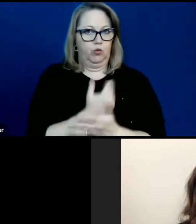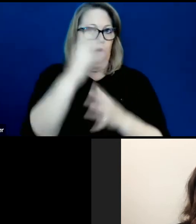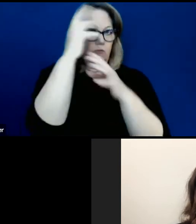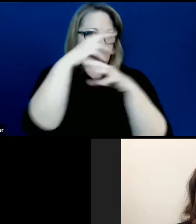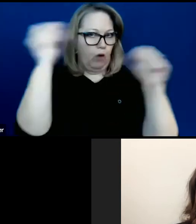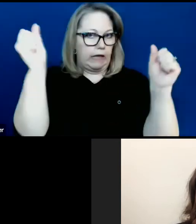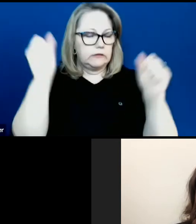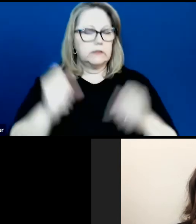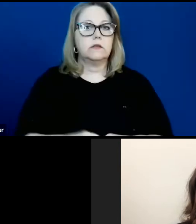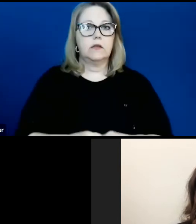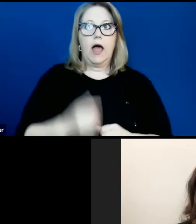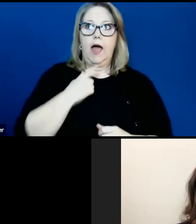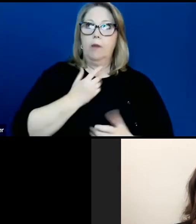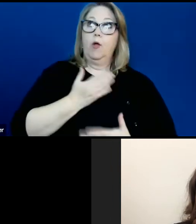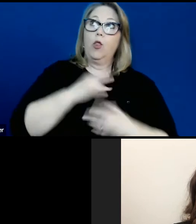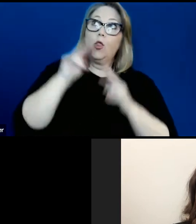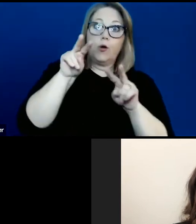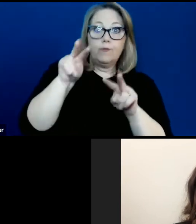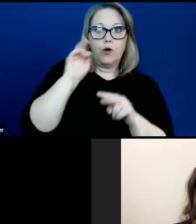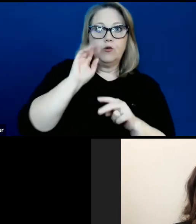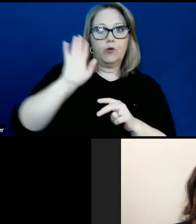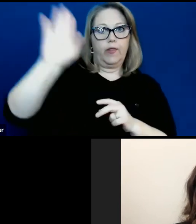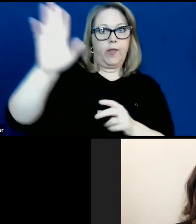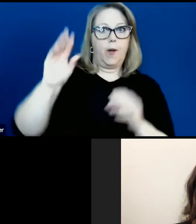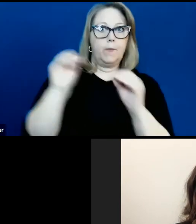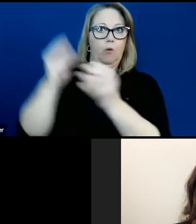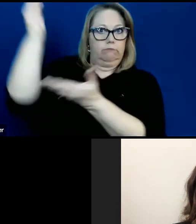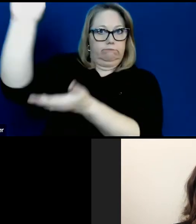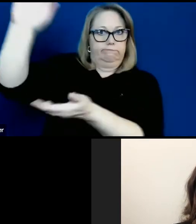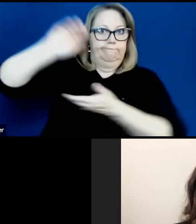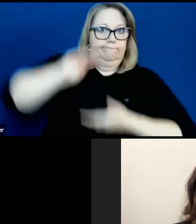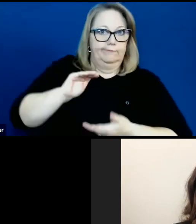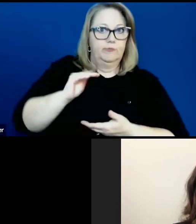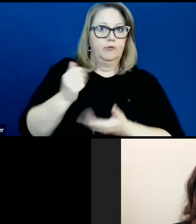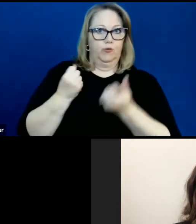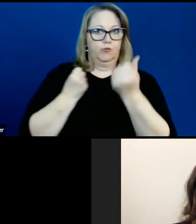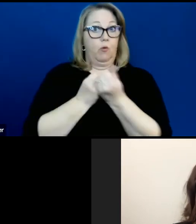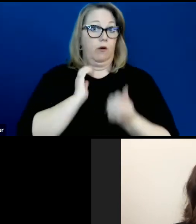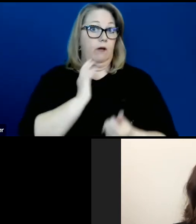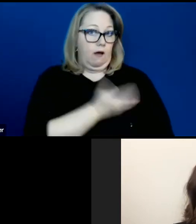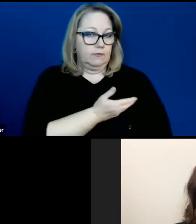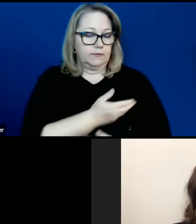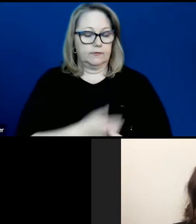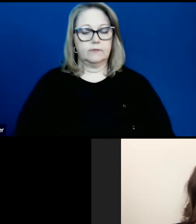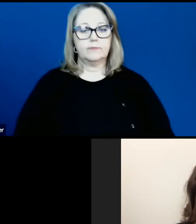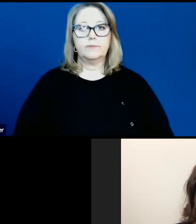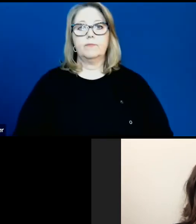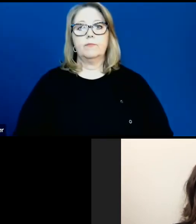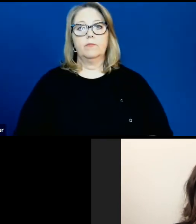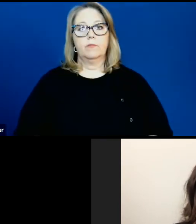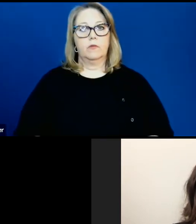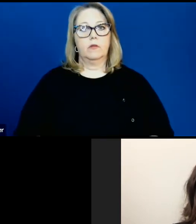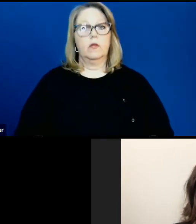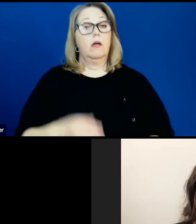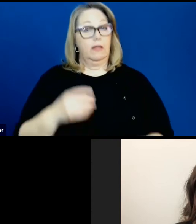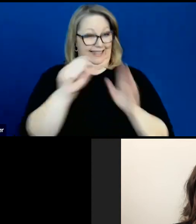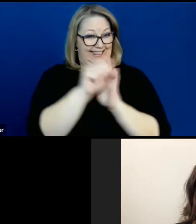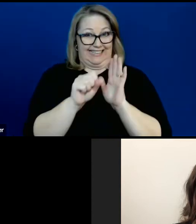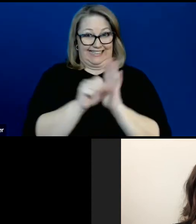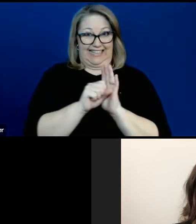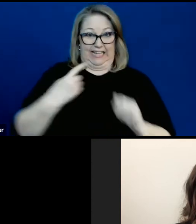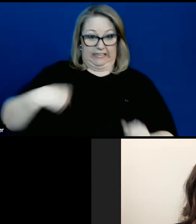anyone at any level to overcome the rest of this terrible pandemic. While states have been on the front line of this pandemic for nearly